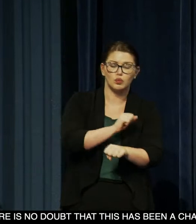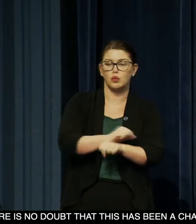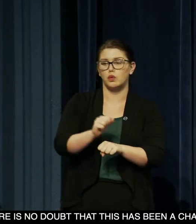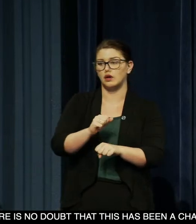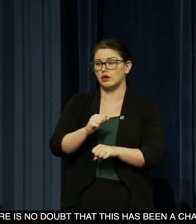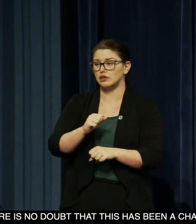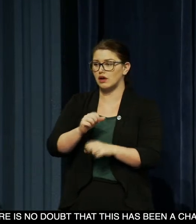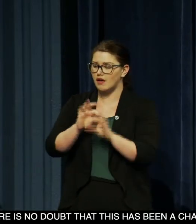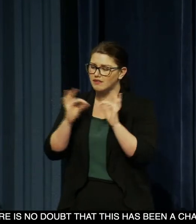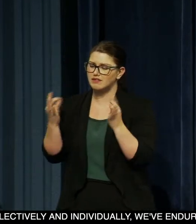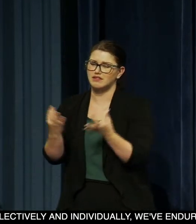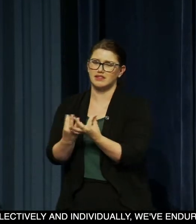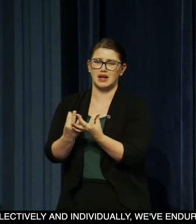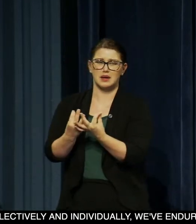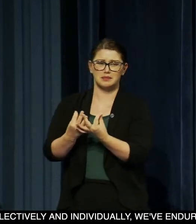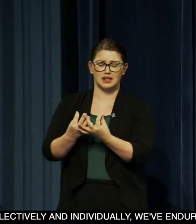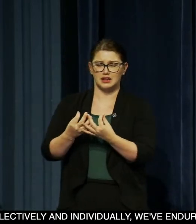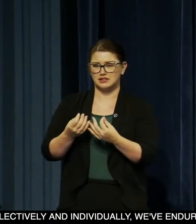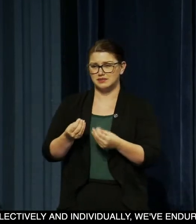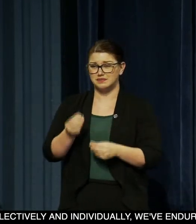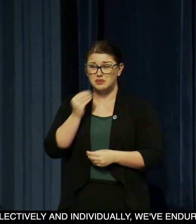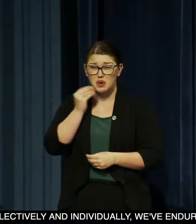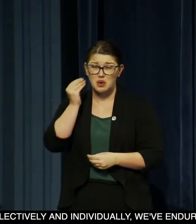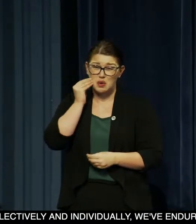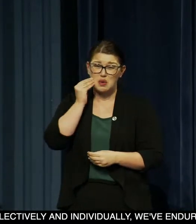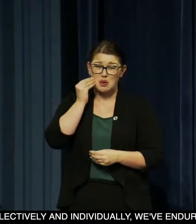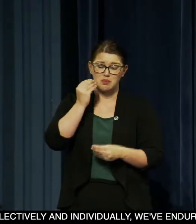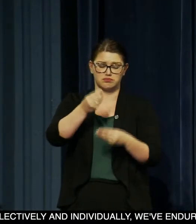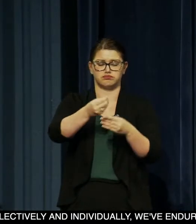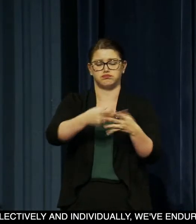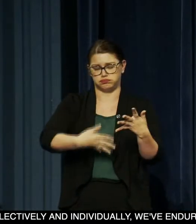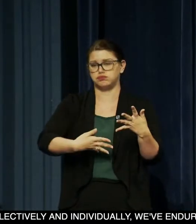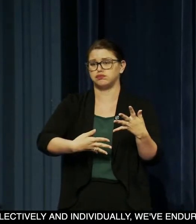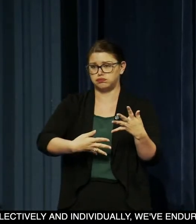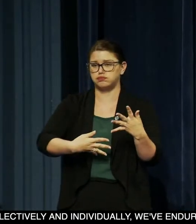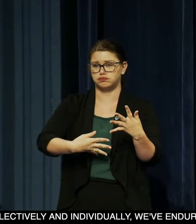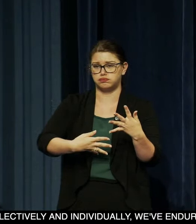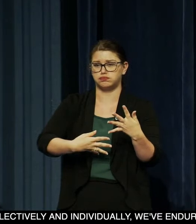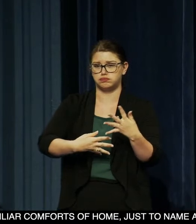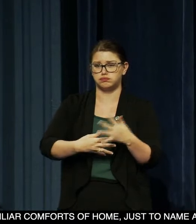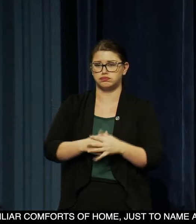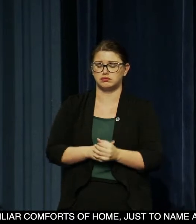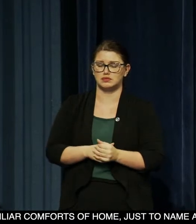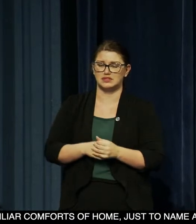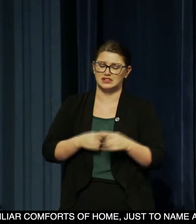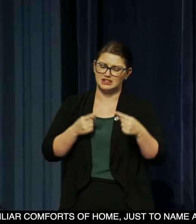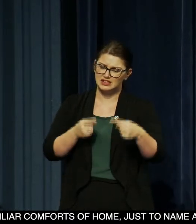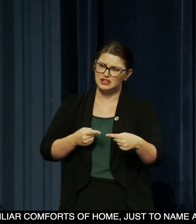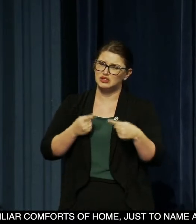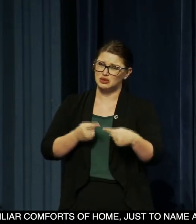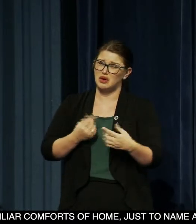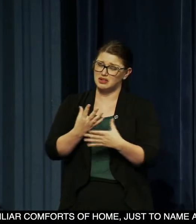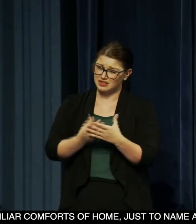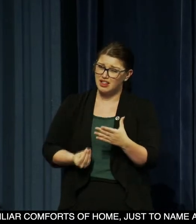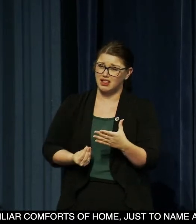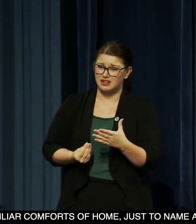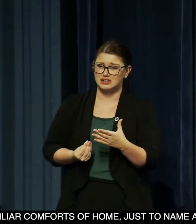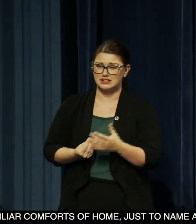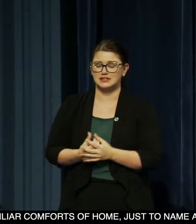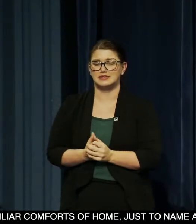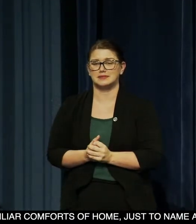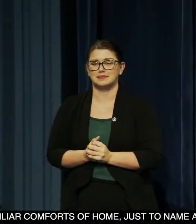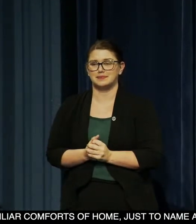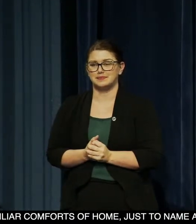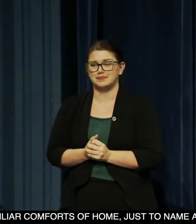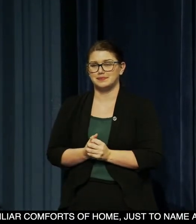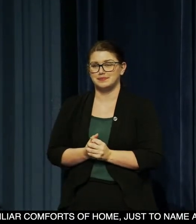the familiar comforts of home, just to name a few. Through those losses, and sometimes in spite of them,